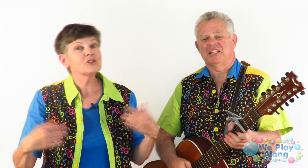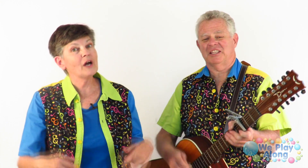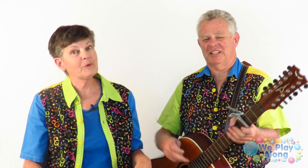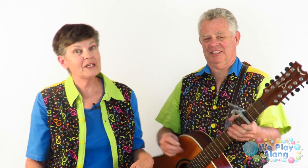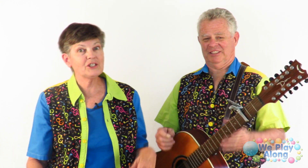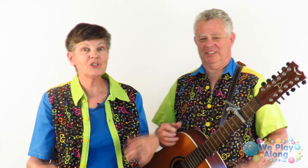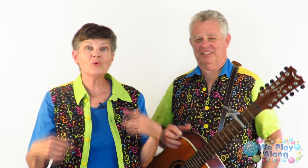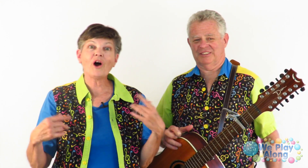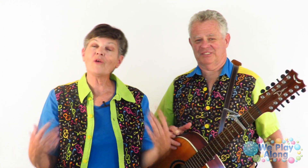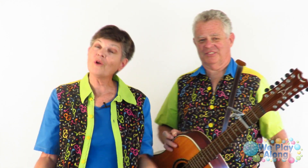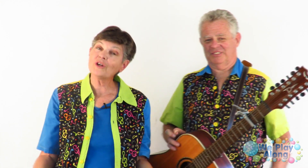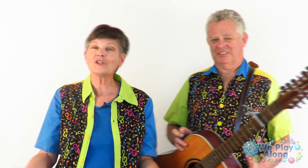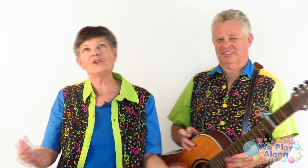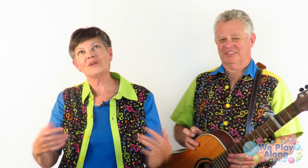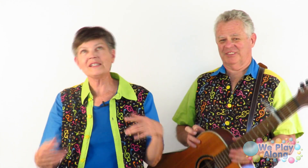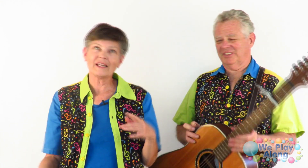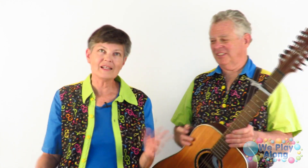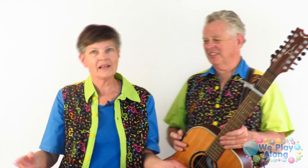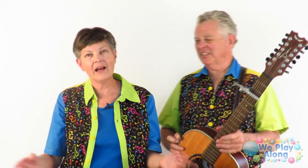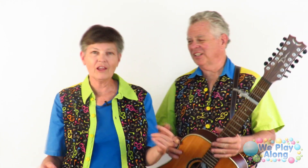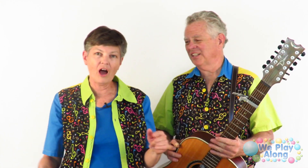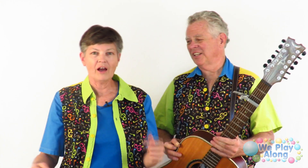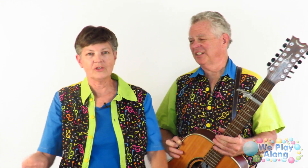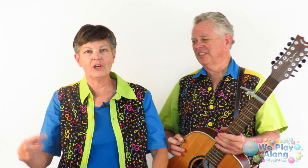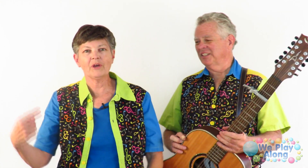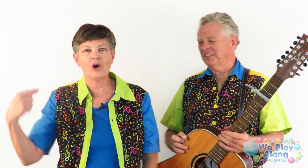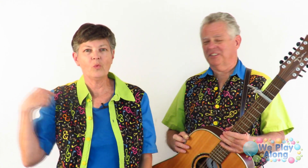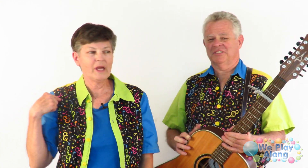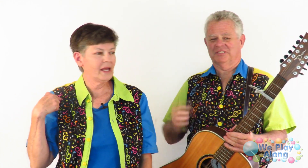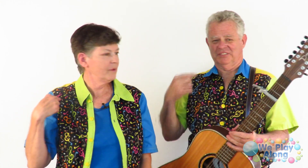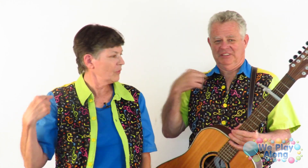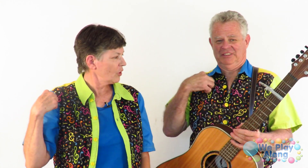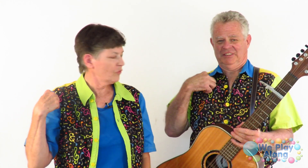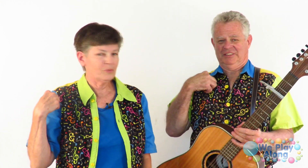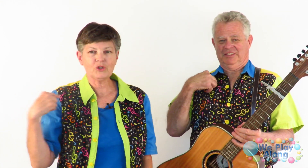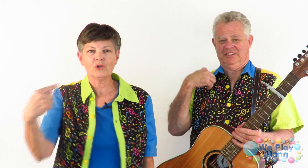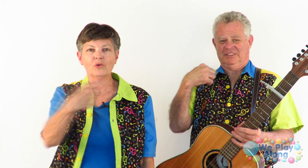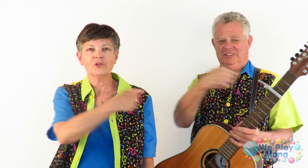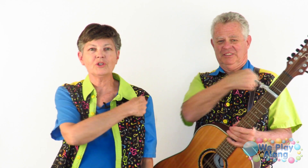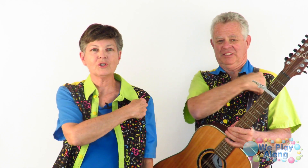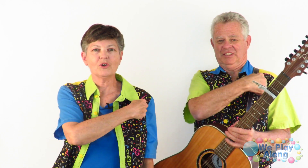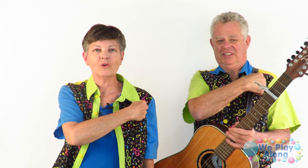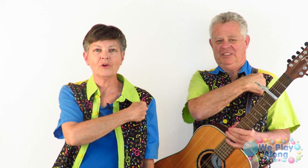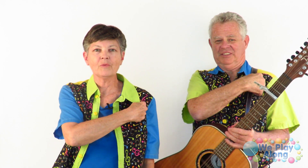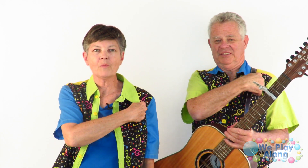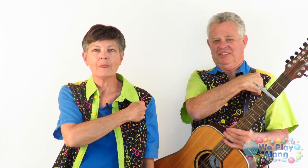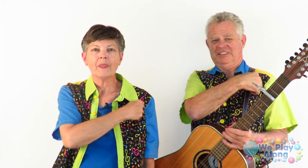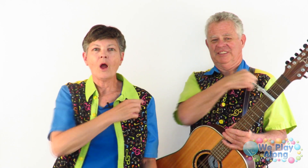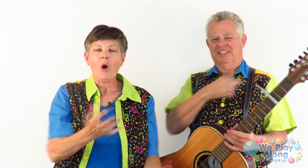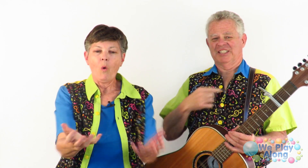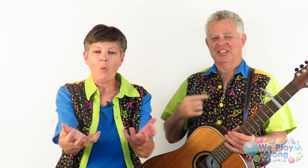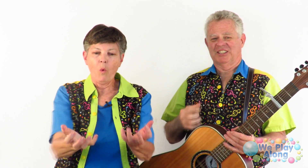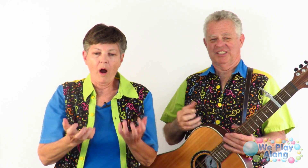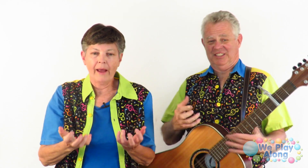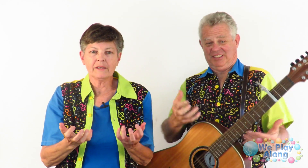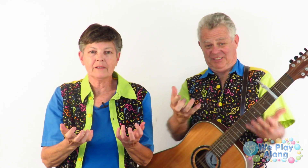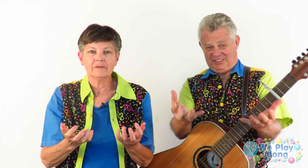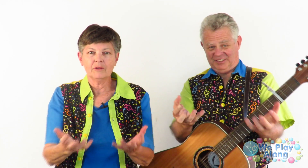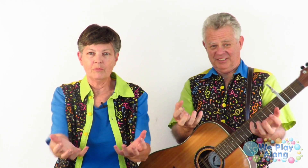So I'm going to teach you all the words so you can sing and sign along. So here we go. We go from your shoulder to your shoulder. Want, you